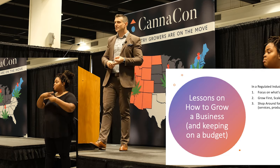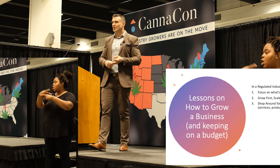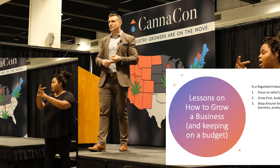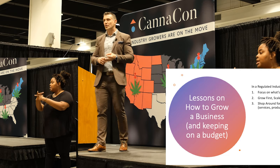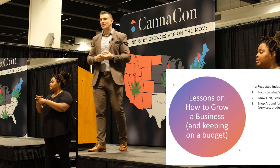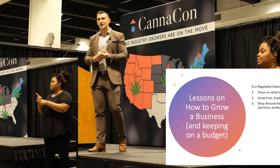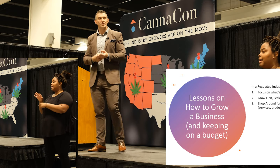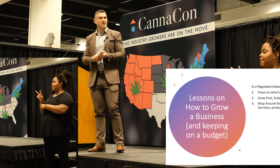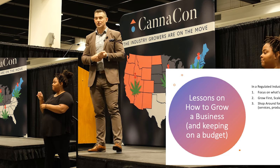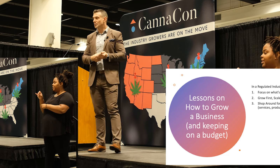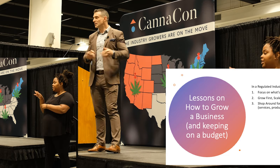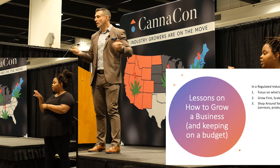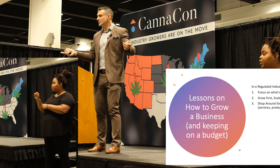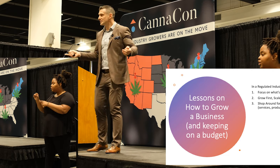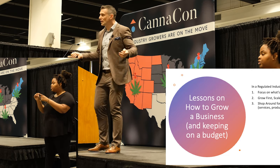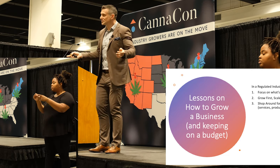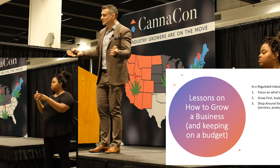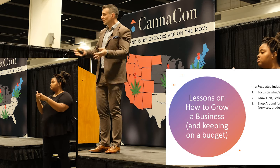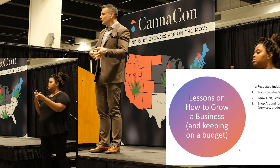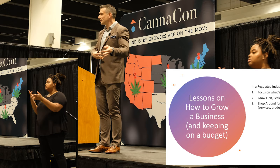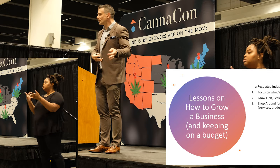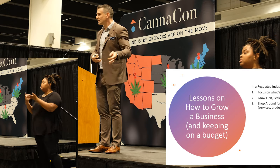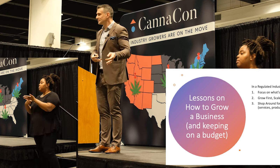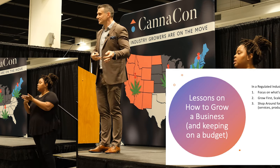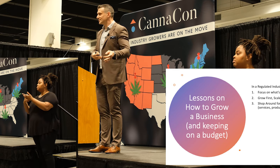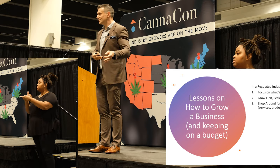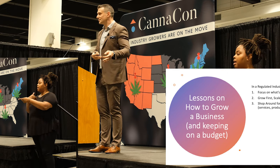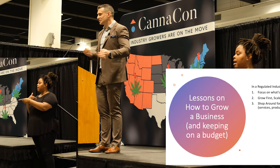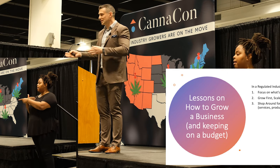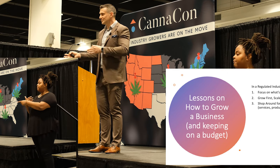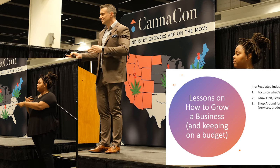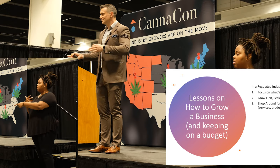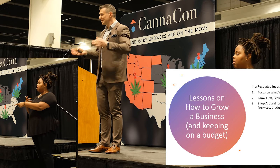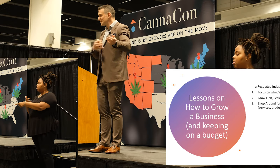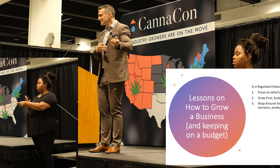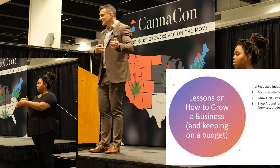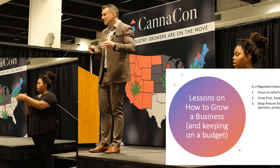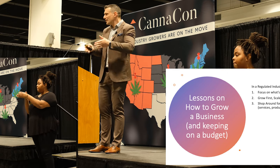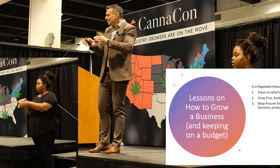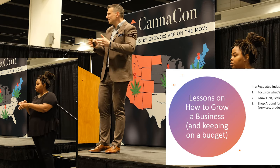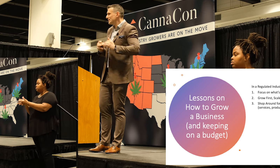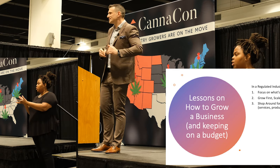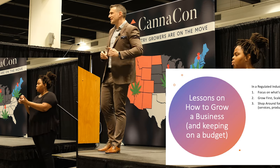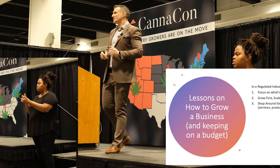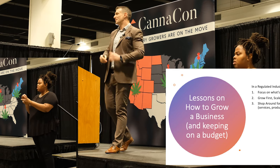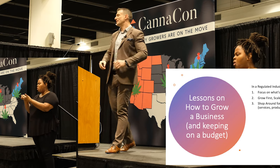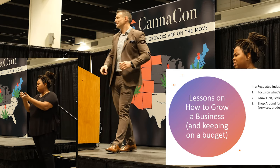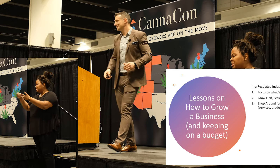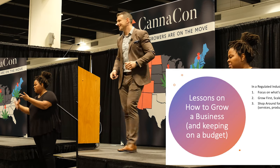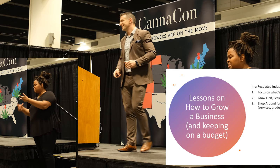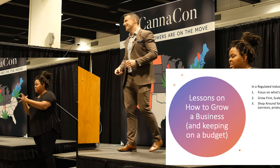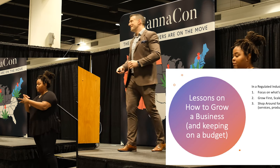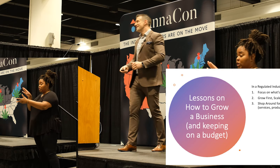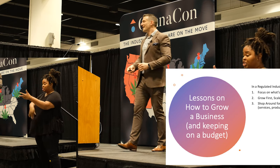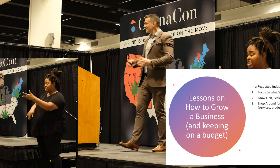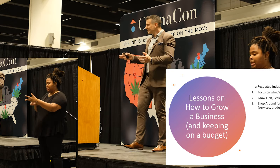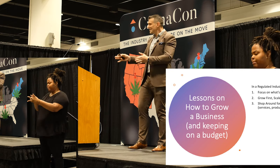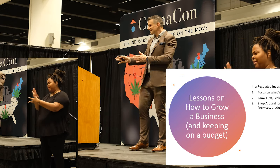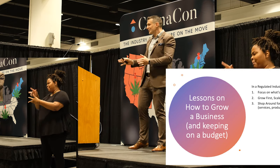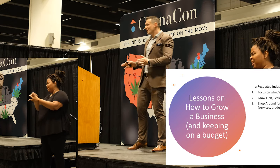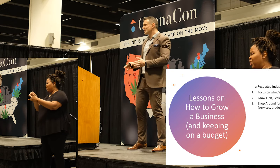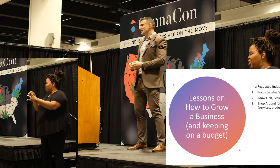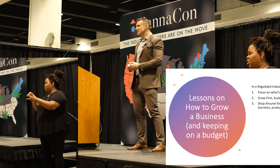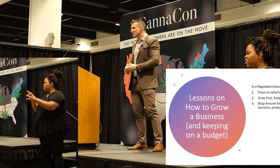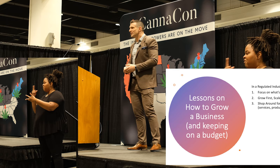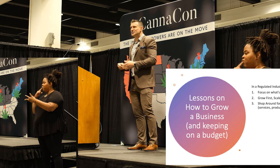There are some folks who go out there and they get three quotes. They always just go for the middle one, you know, the cheap, the expensive, and they're like, oh, the middle sounds about right.